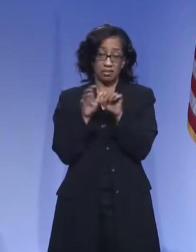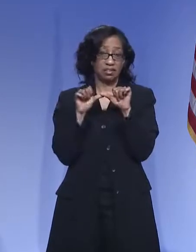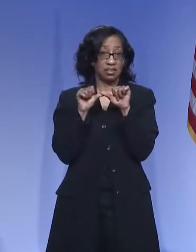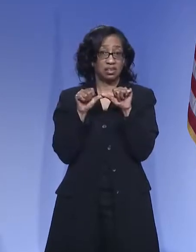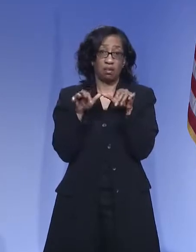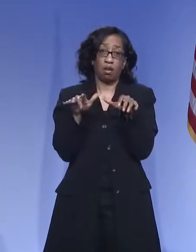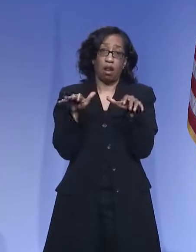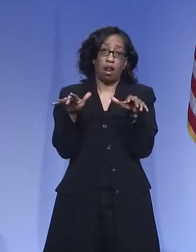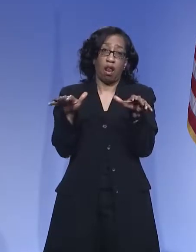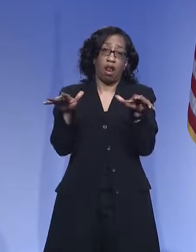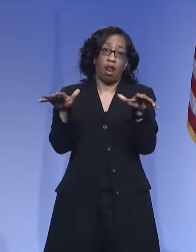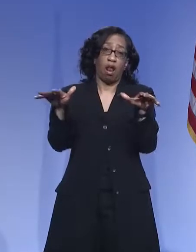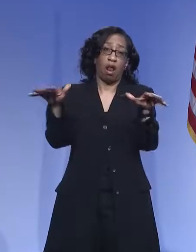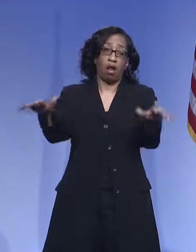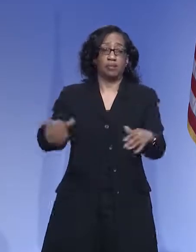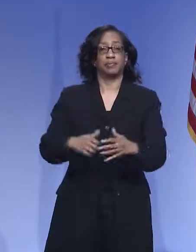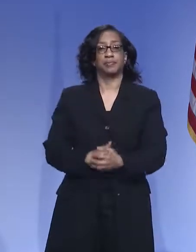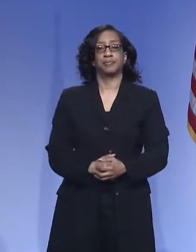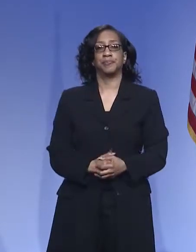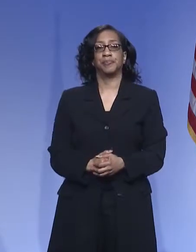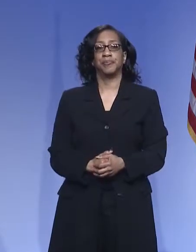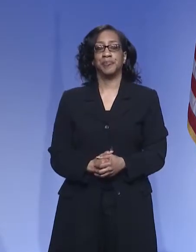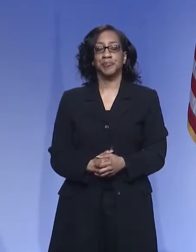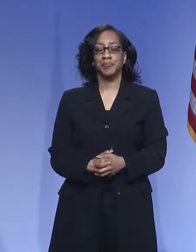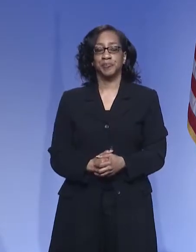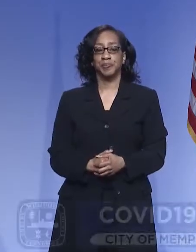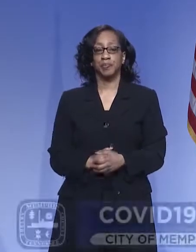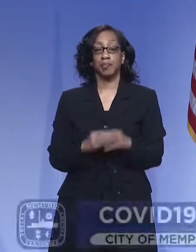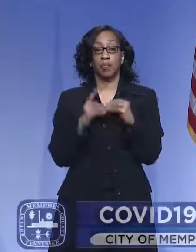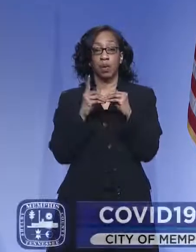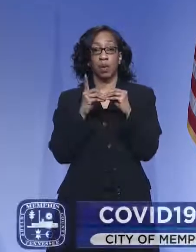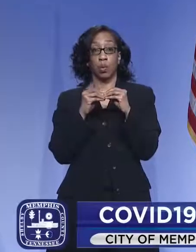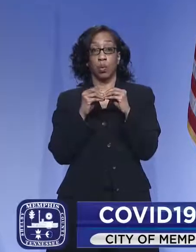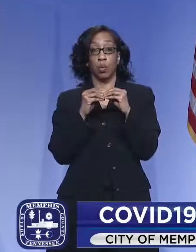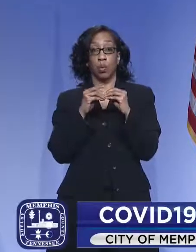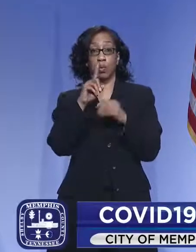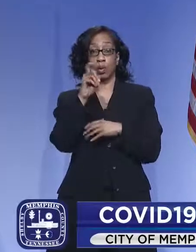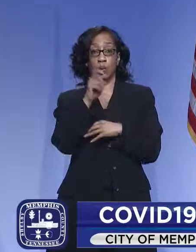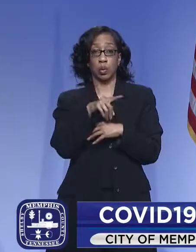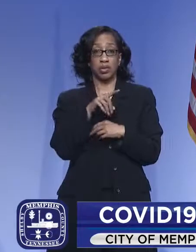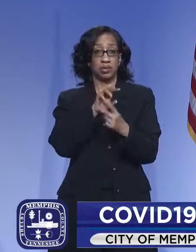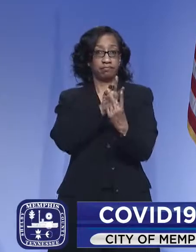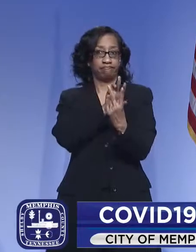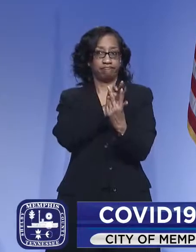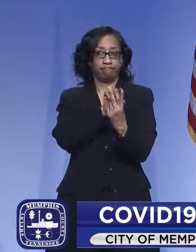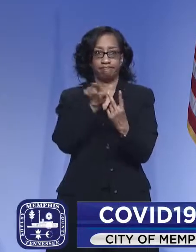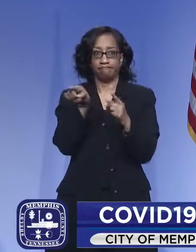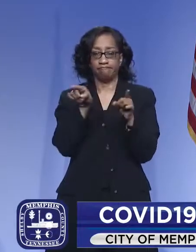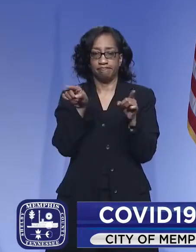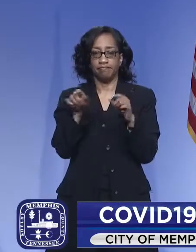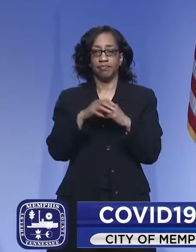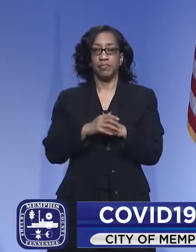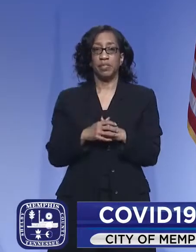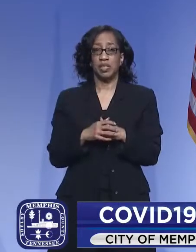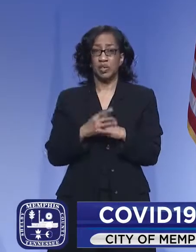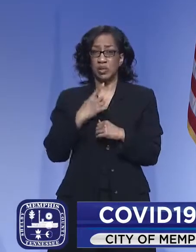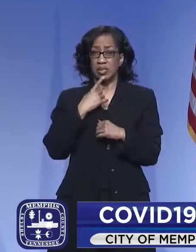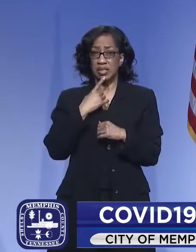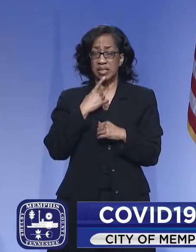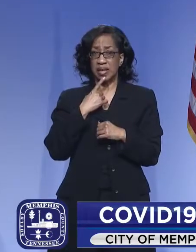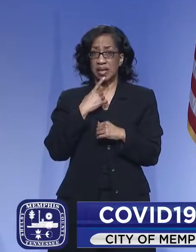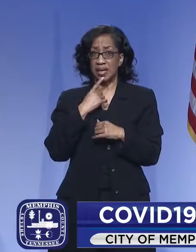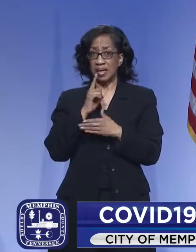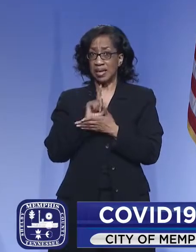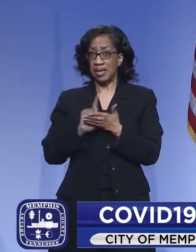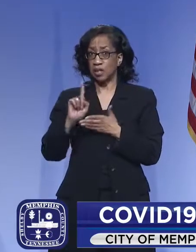in the community. One more question, David or Doug. Did you say that you expect to run out of vaccine by